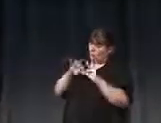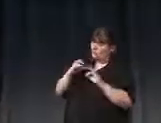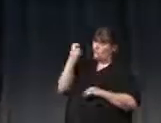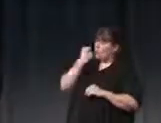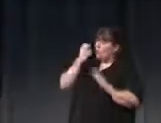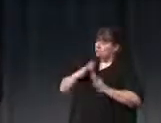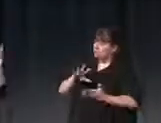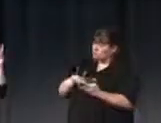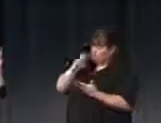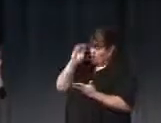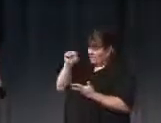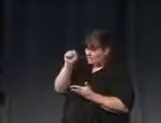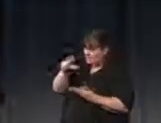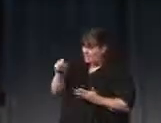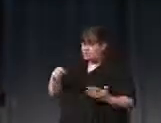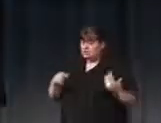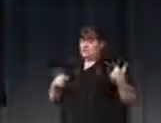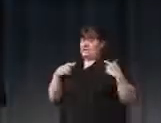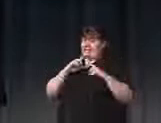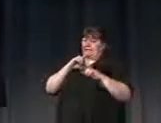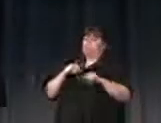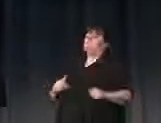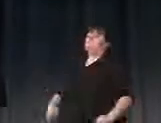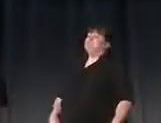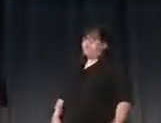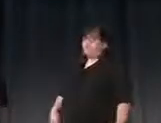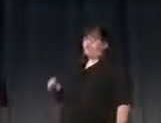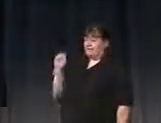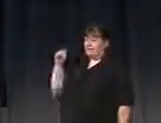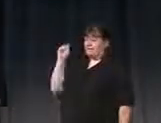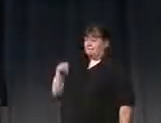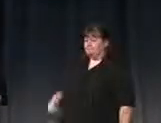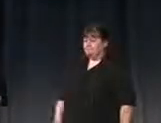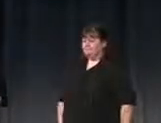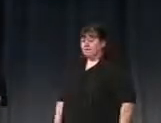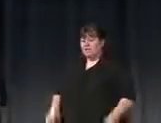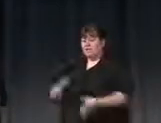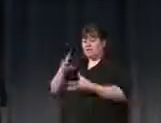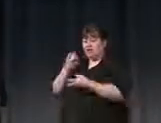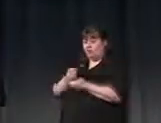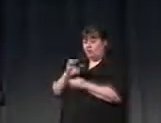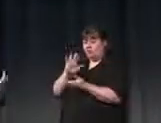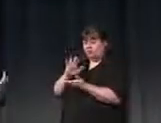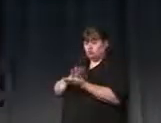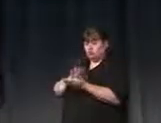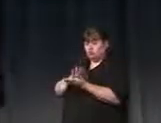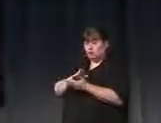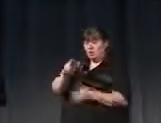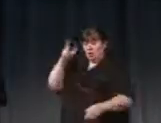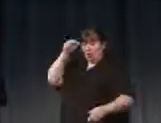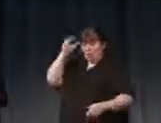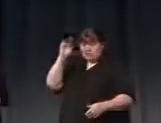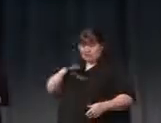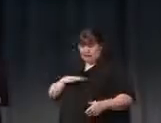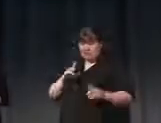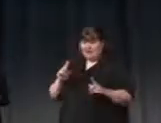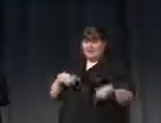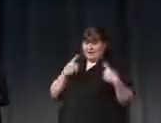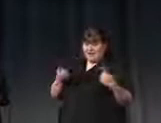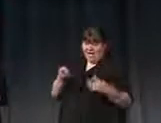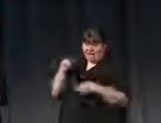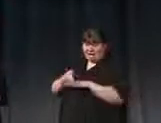She answered unhesitatingly, yes. The confidence of her school years at Horace Mann flagged